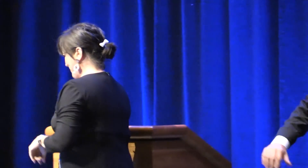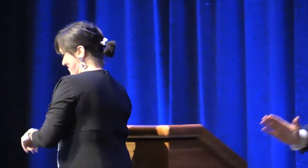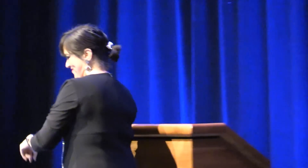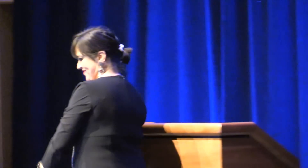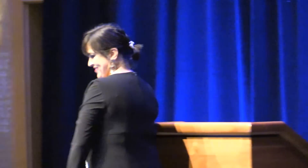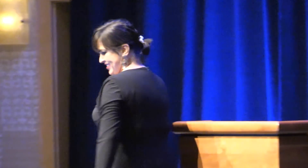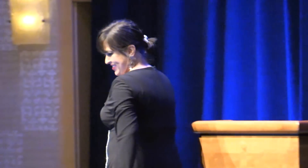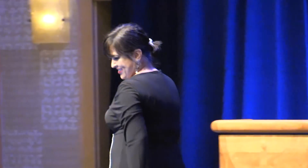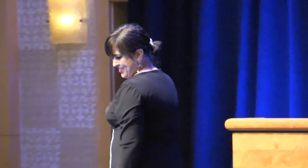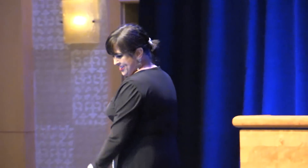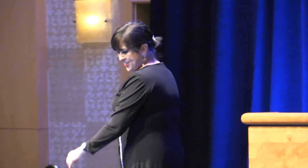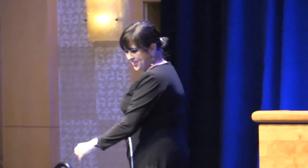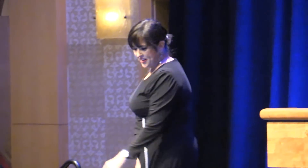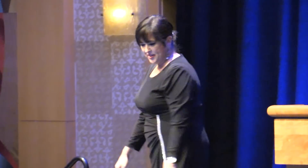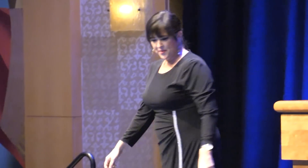them.